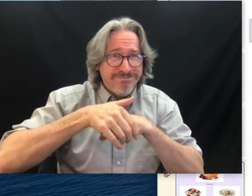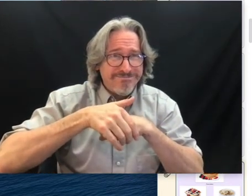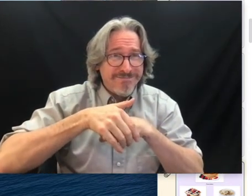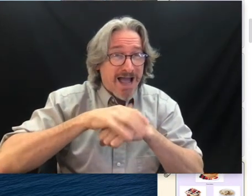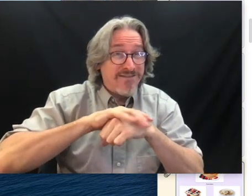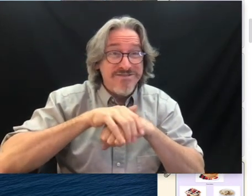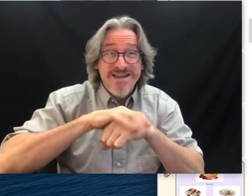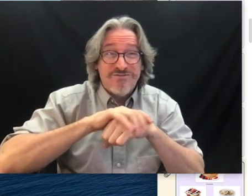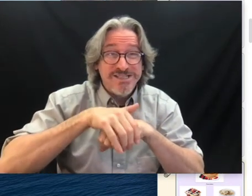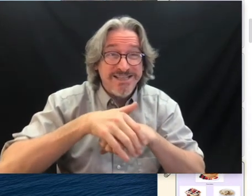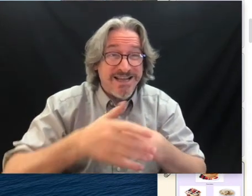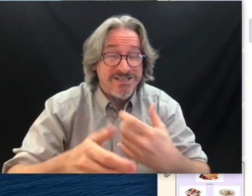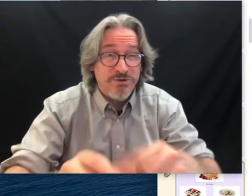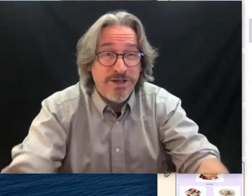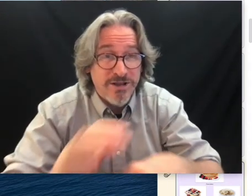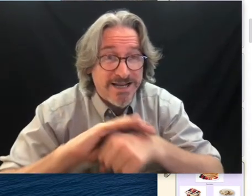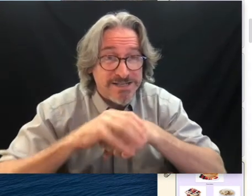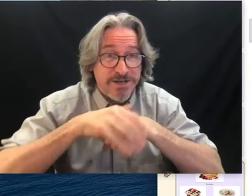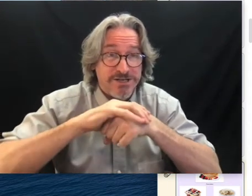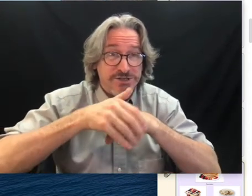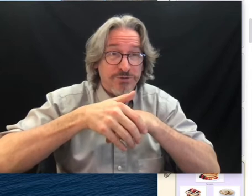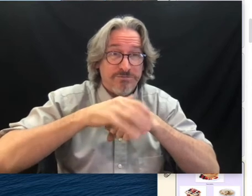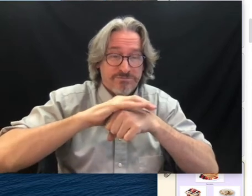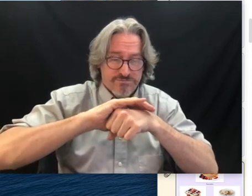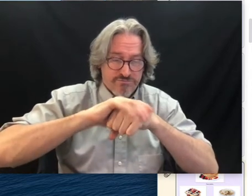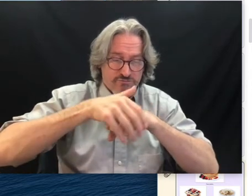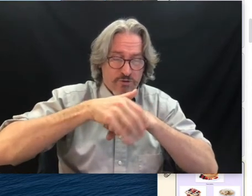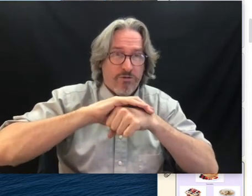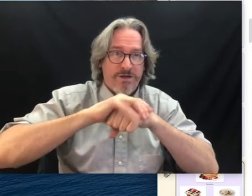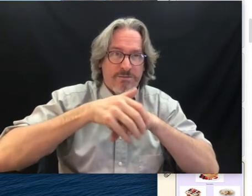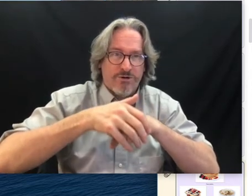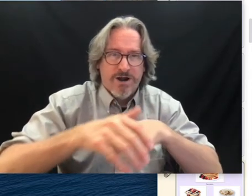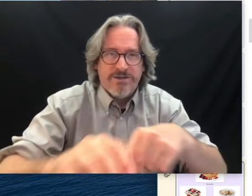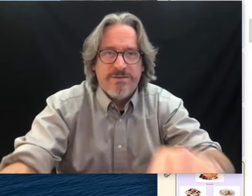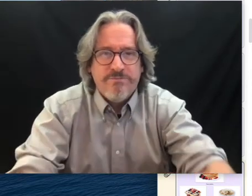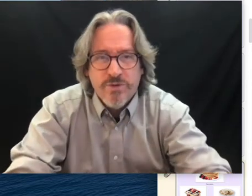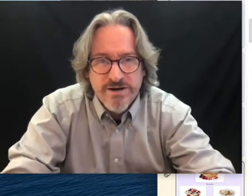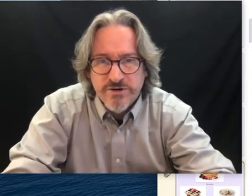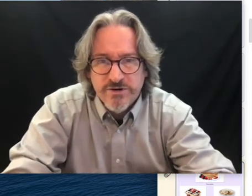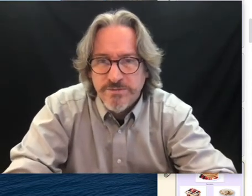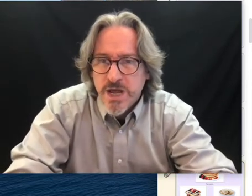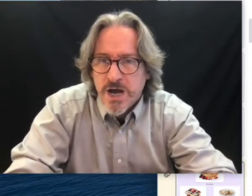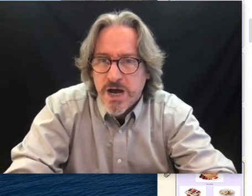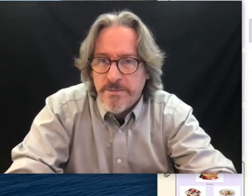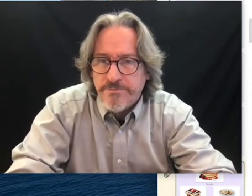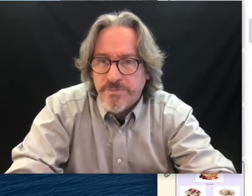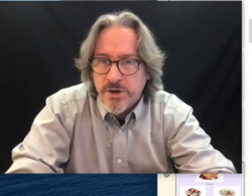Oatmeal. I have never seen that as oatmeal. I guess because you roll them or grind them, whatever.